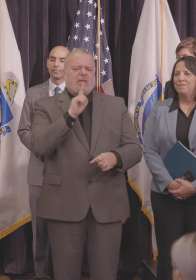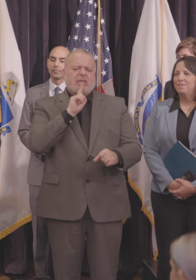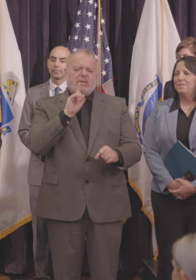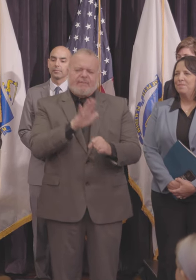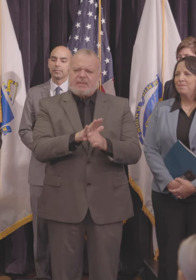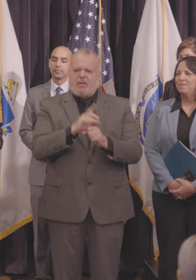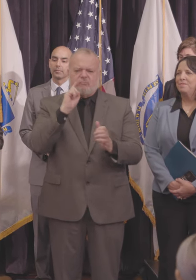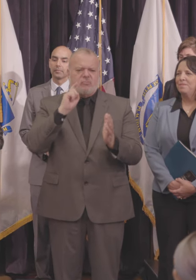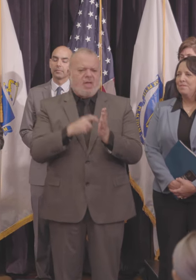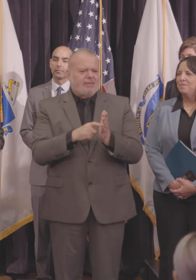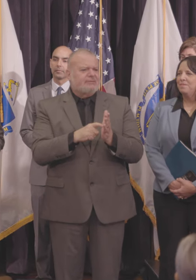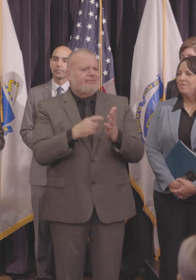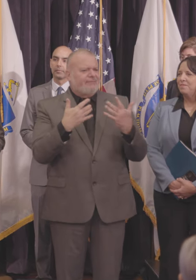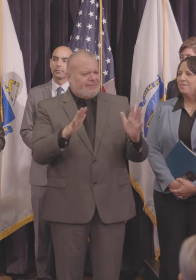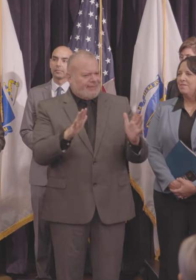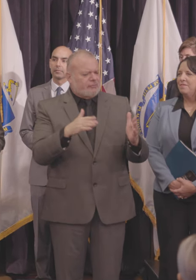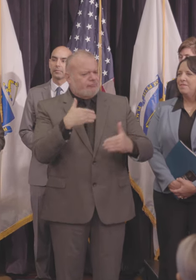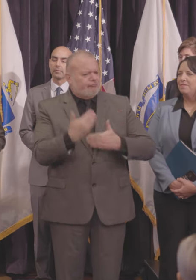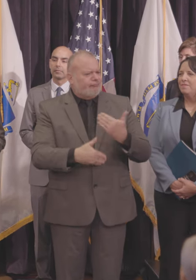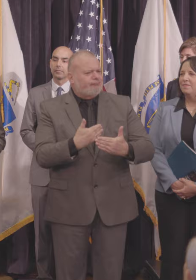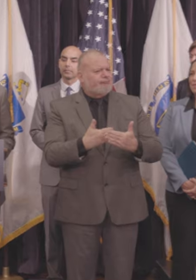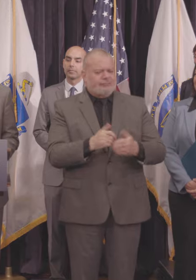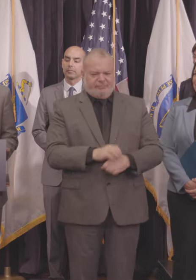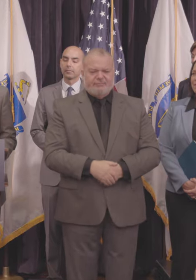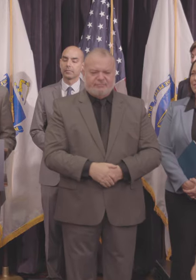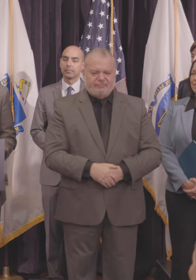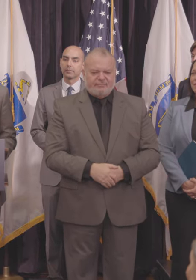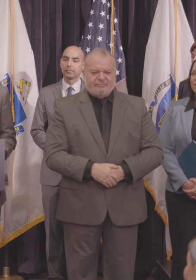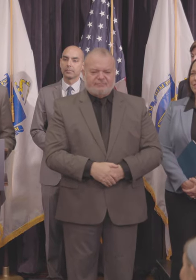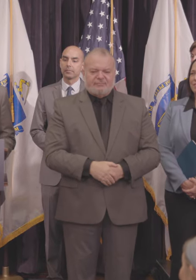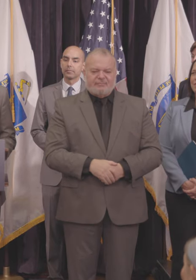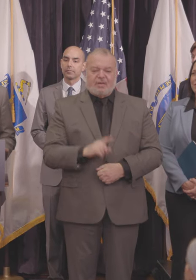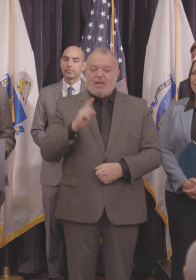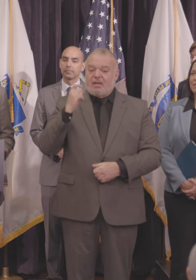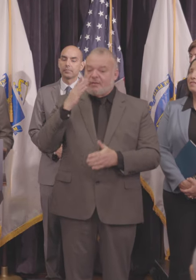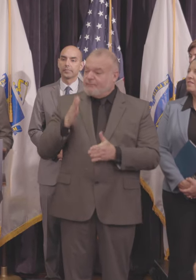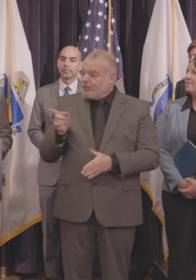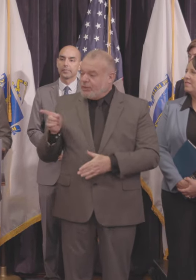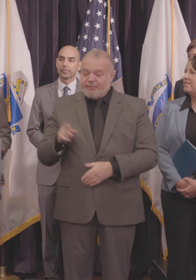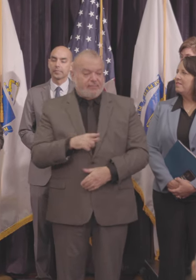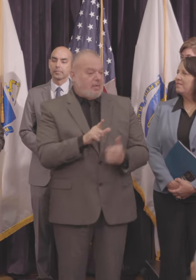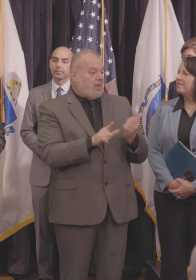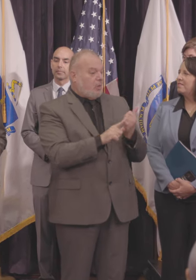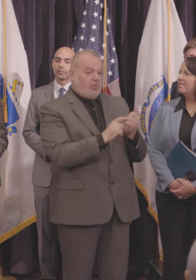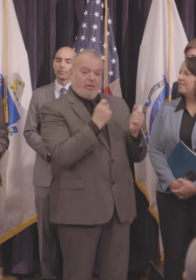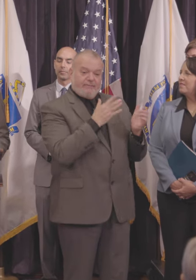Governor and Lieutenant Governor for their guidance and leadership in helping to craft a budget that responsibly builds